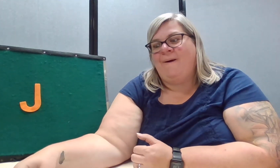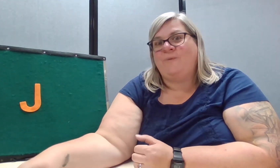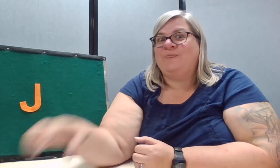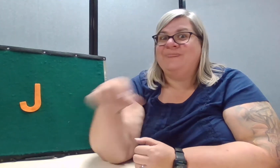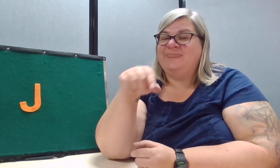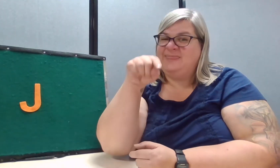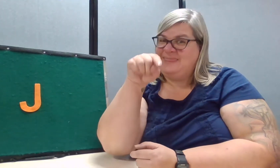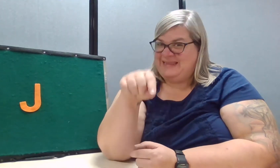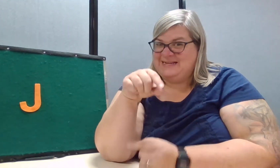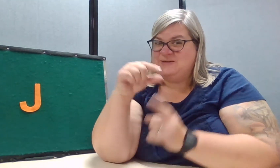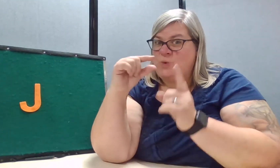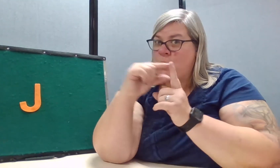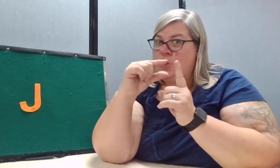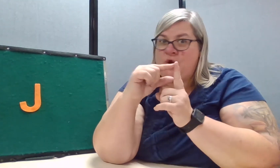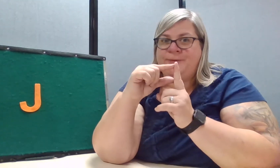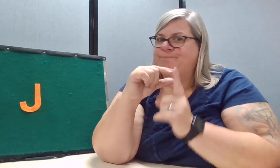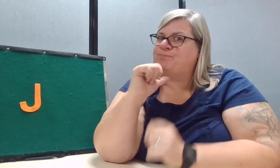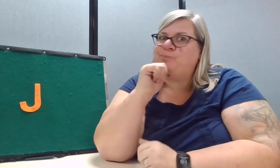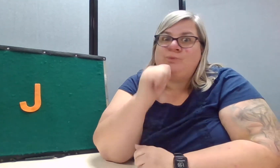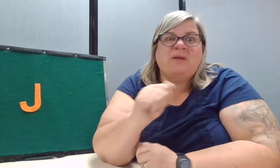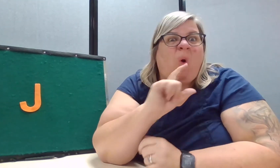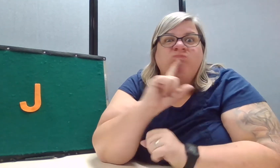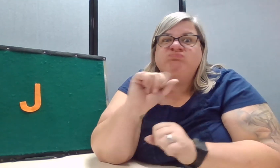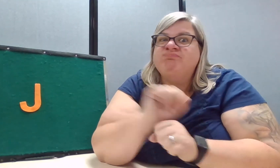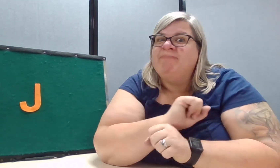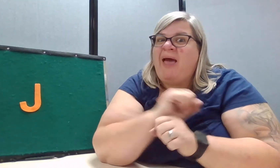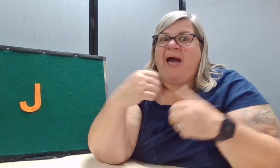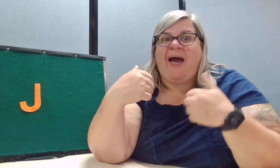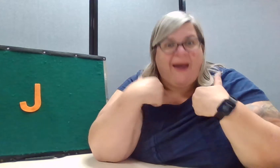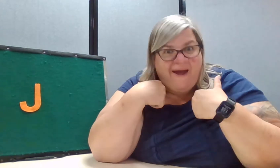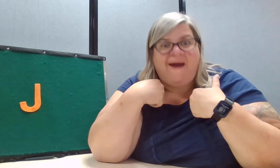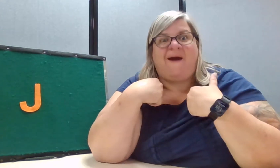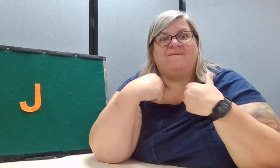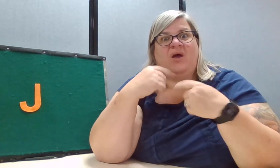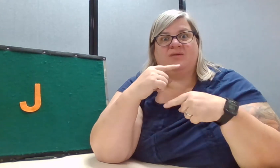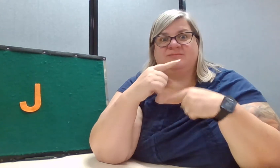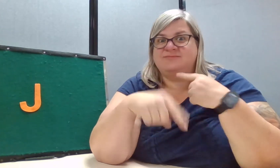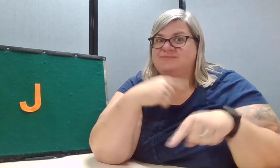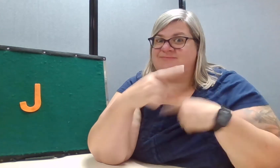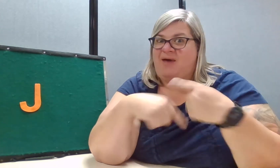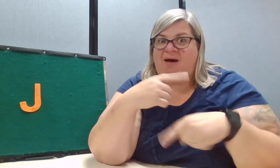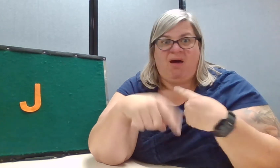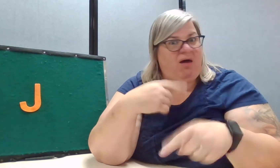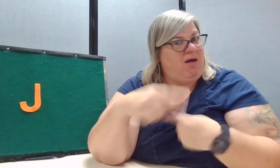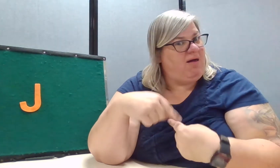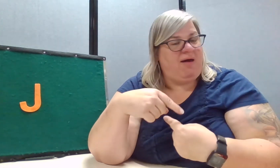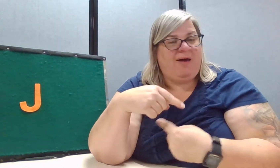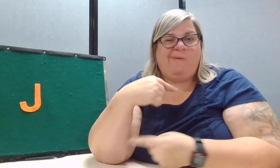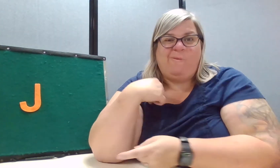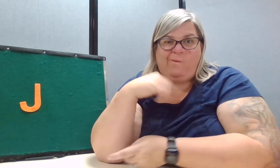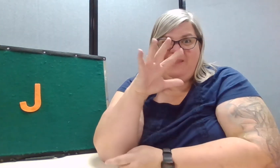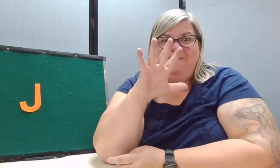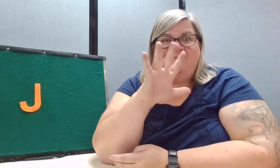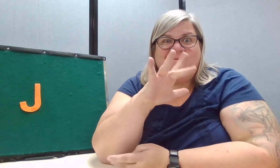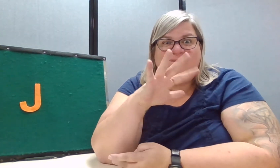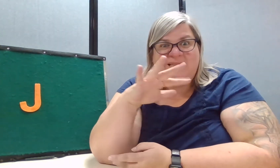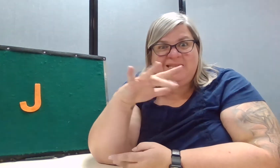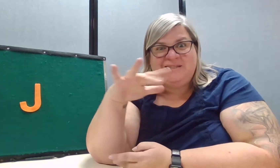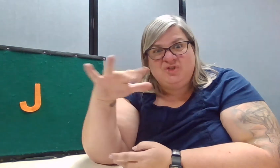Now, this word, there's not an actual sign. In sign language, we have to spell